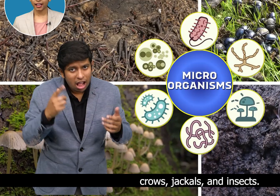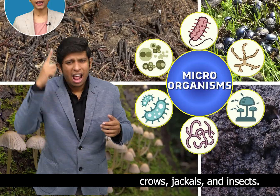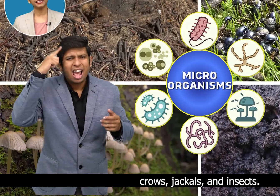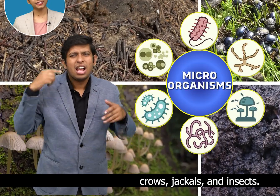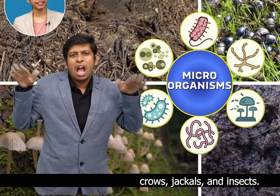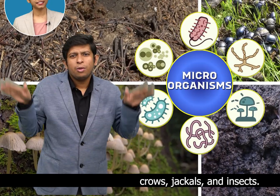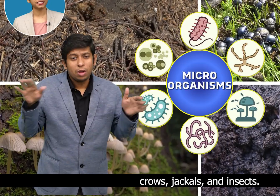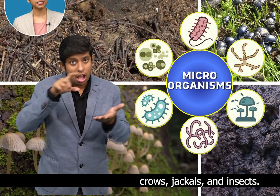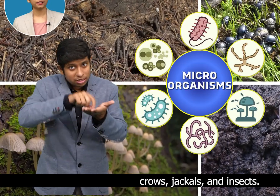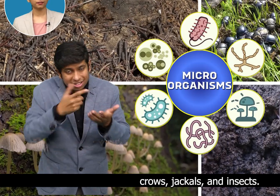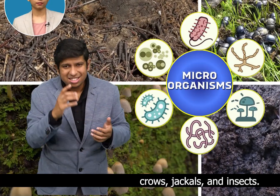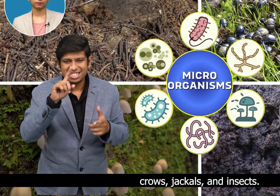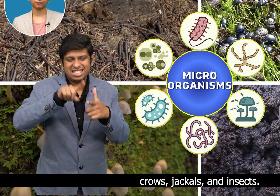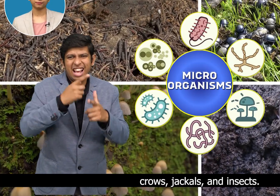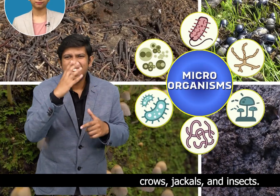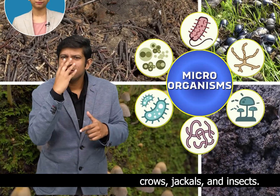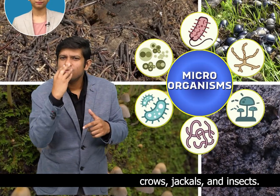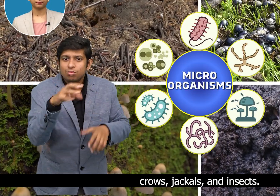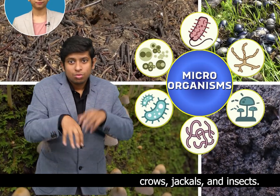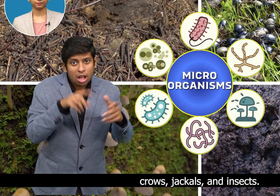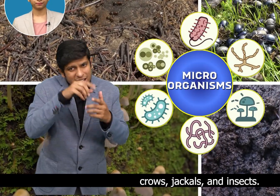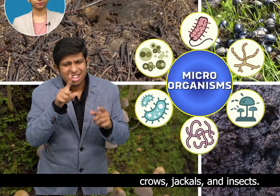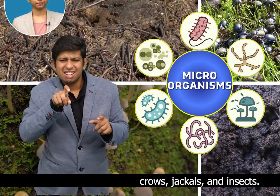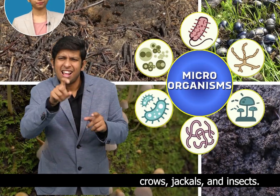jackals, and insects.